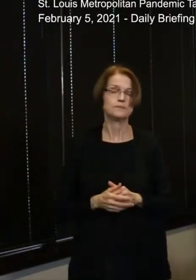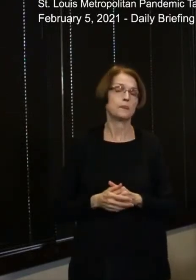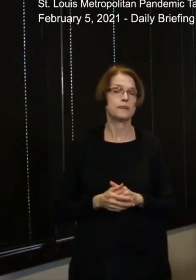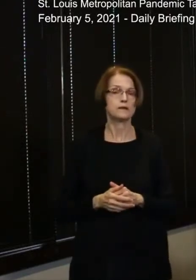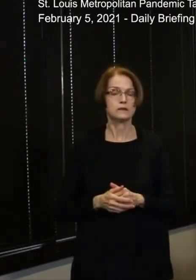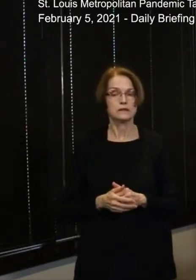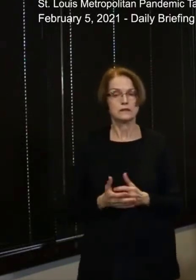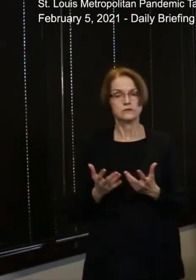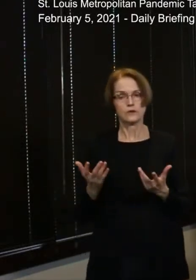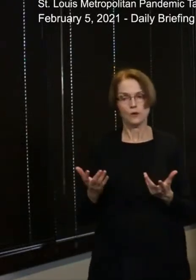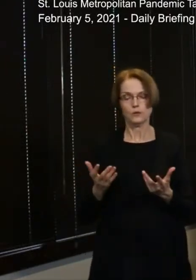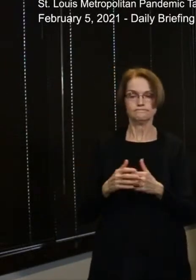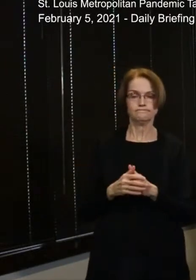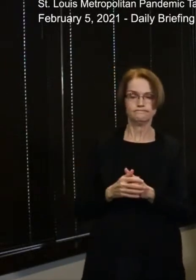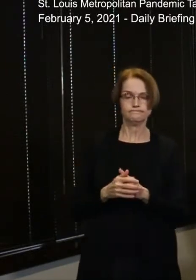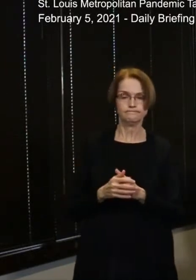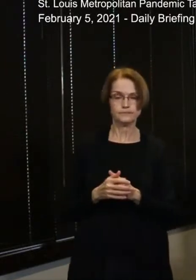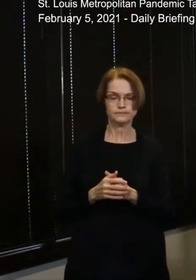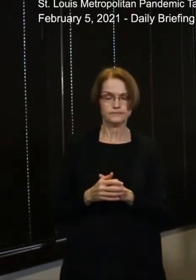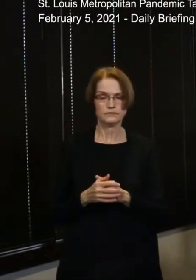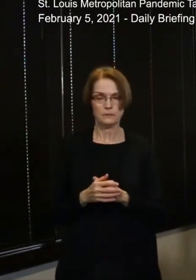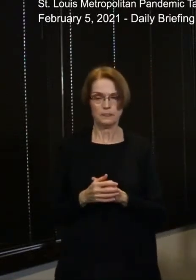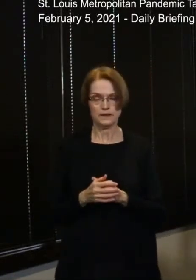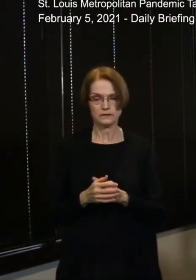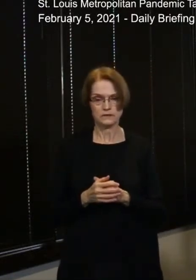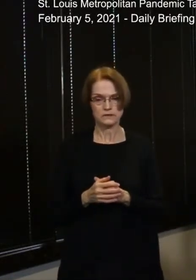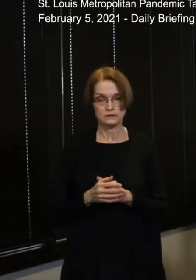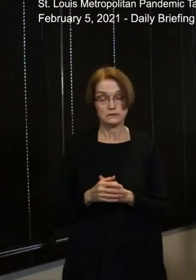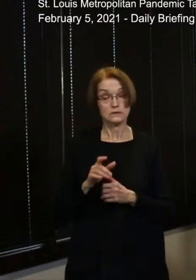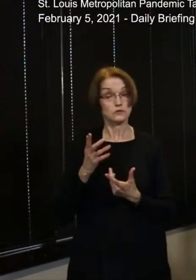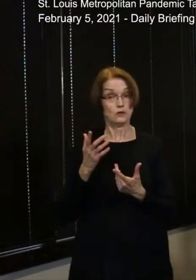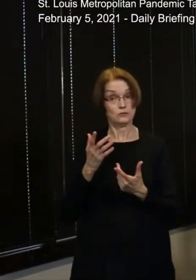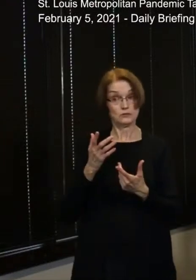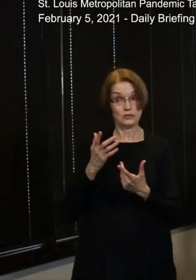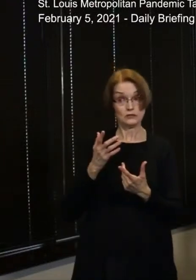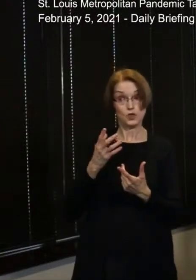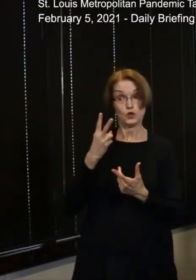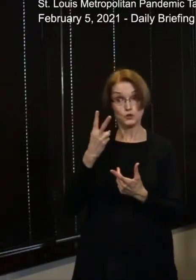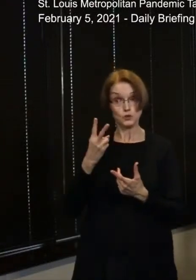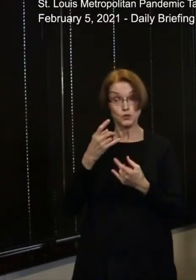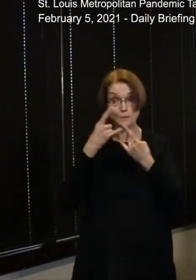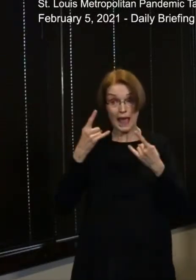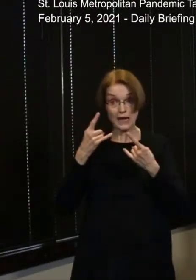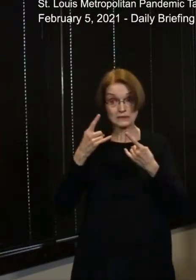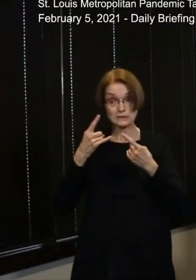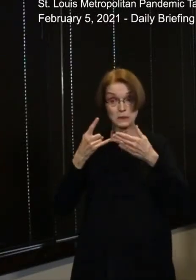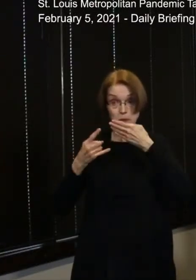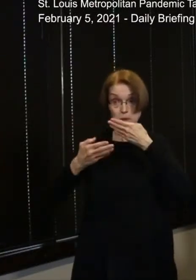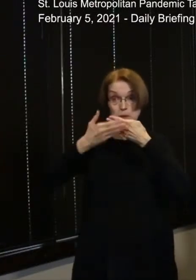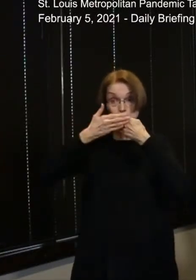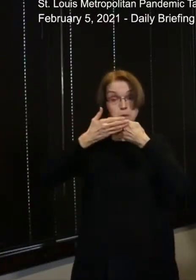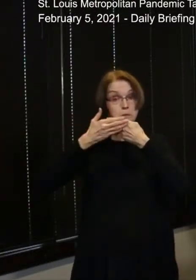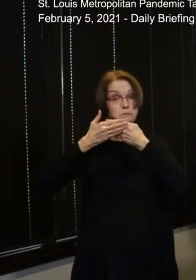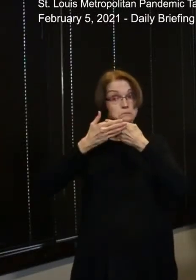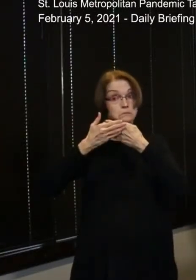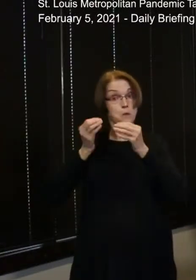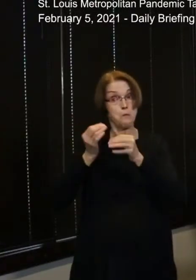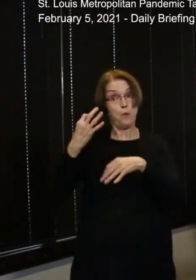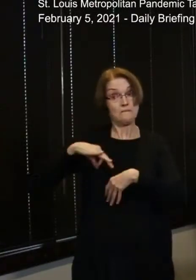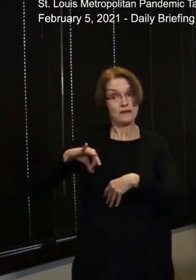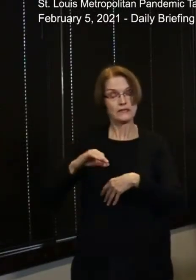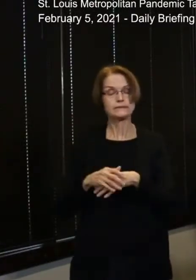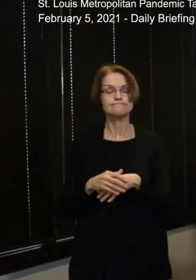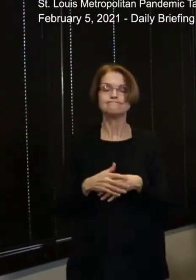provide guidance on any benefits gained from wearing 2 masks? Yeah, so there's still some